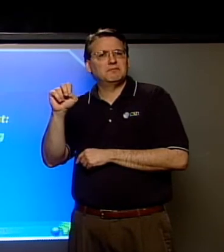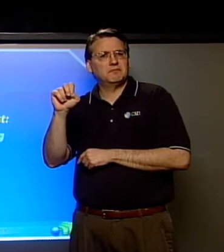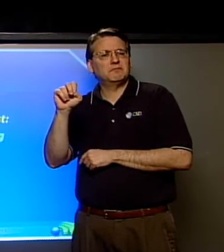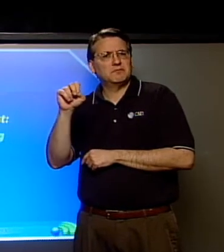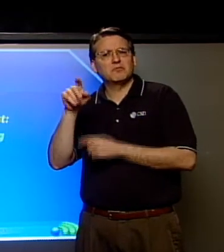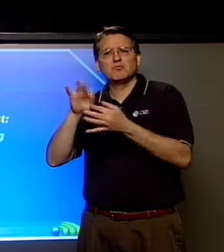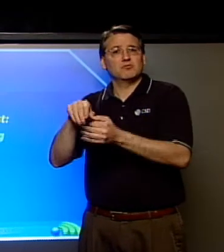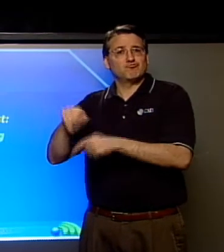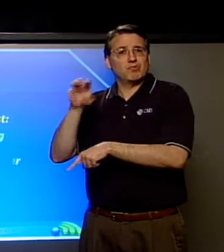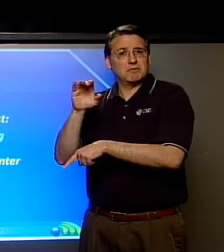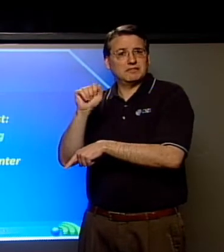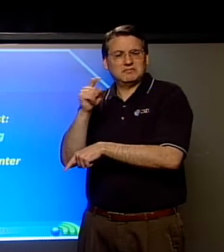email us at